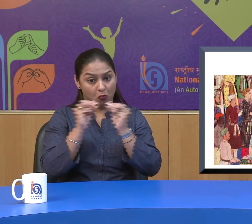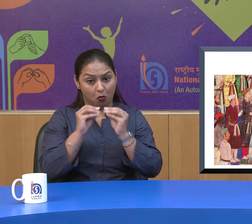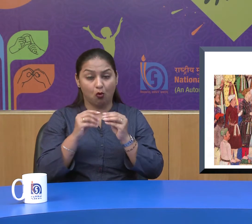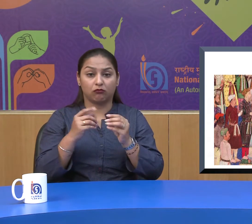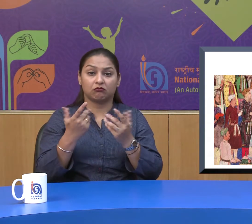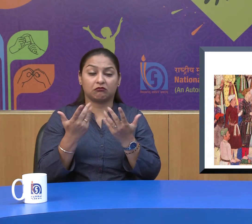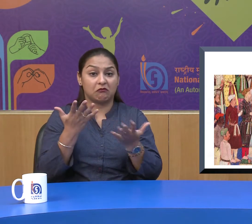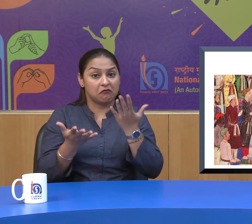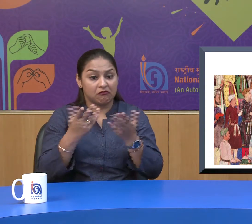the community.